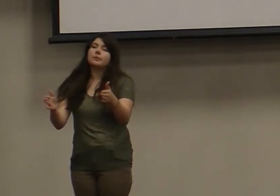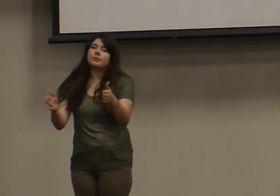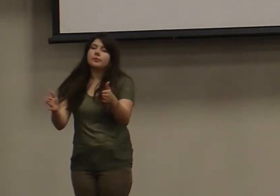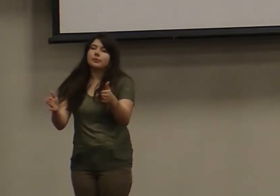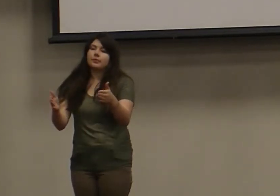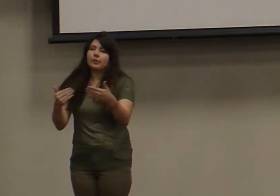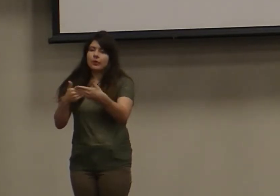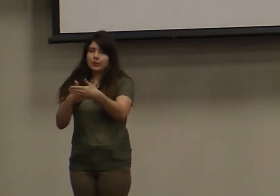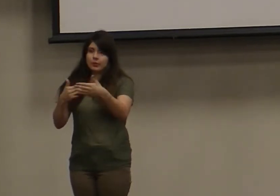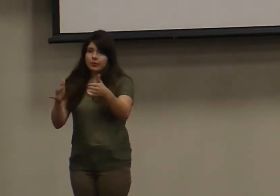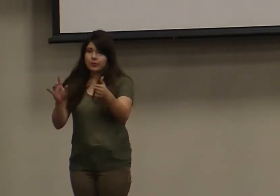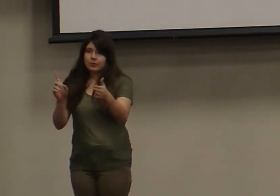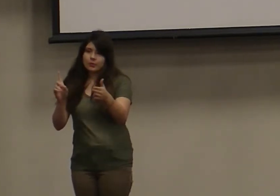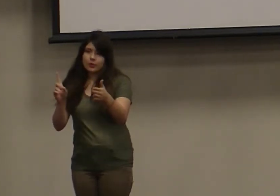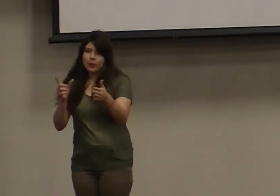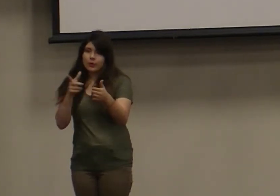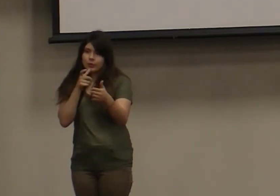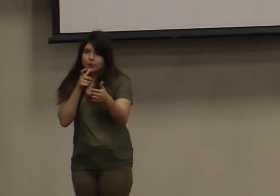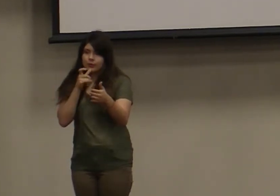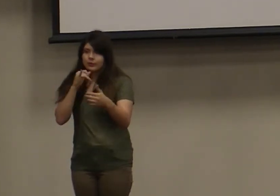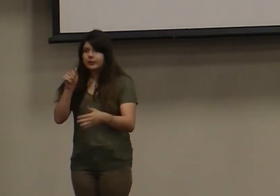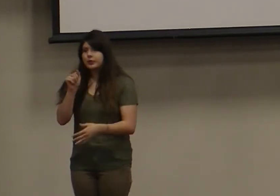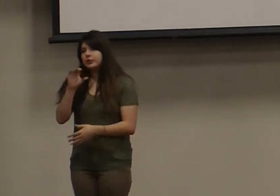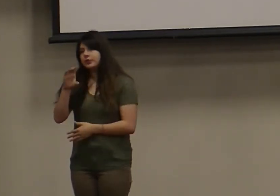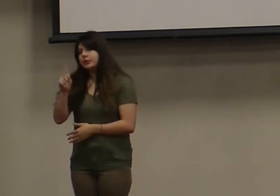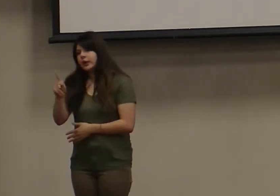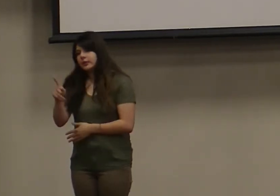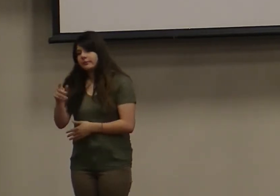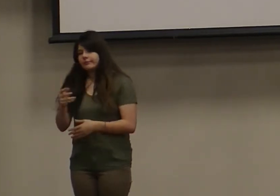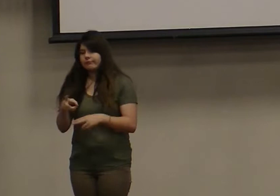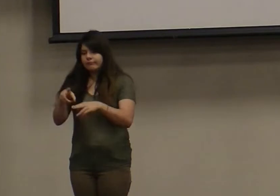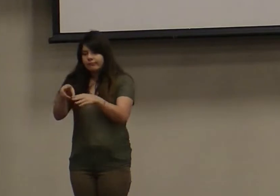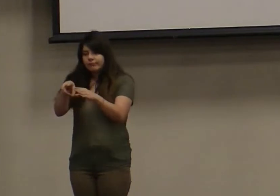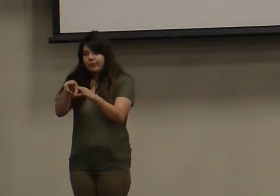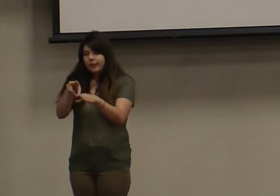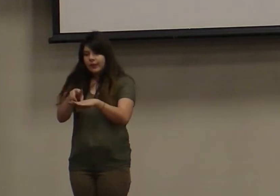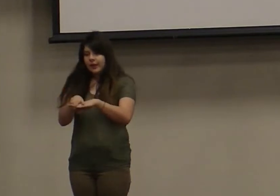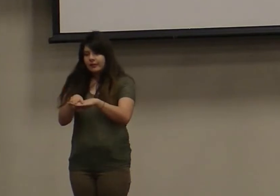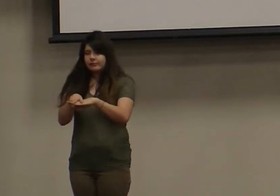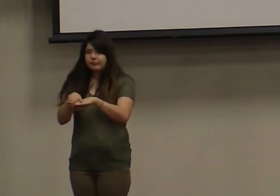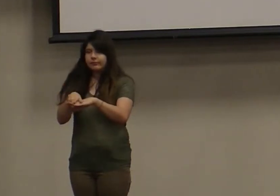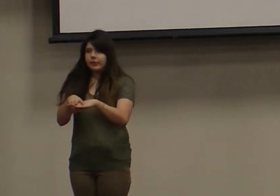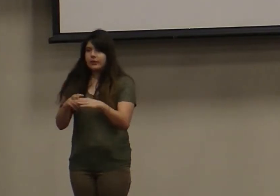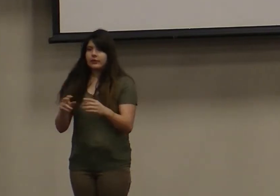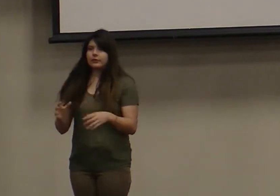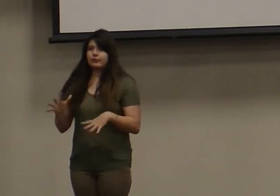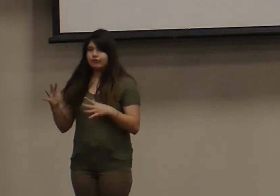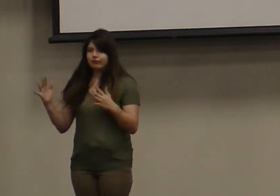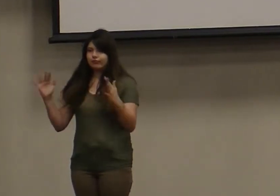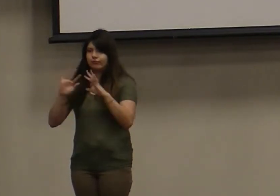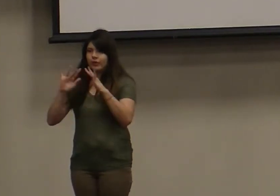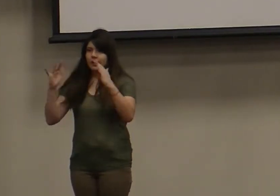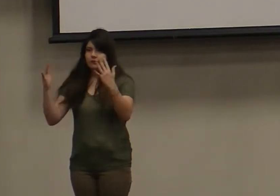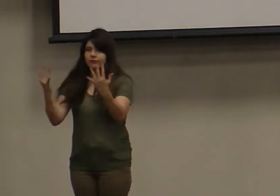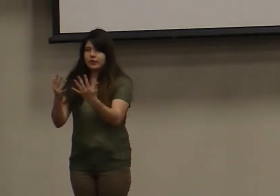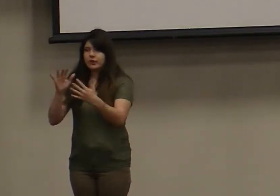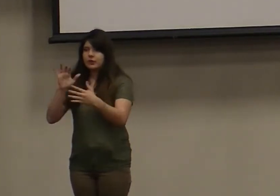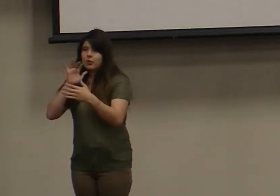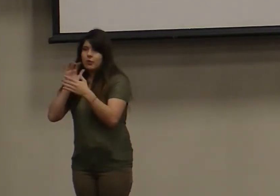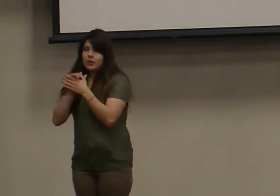The room where Jack lay, there in that hospital bed, surrounded by his wife of more than 60